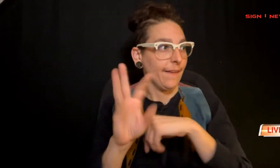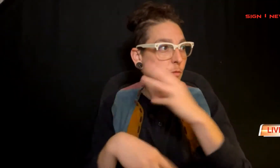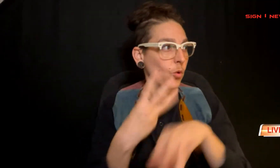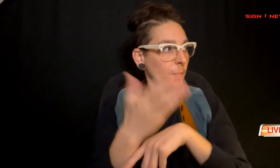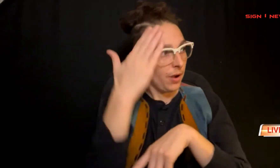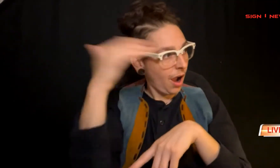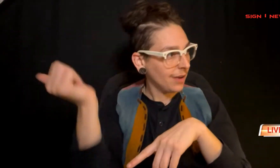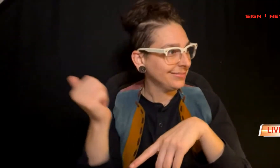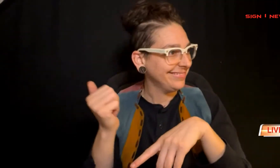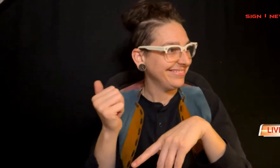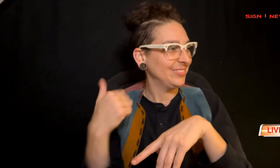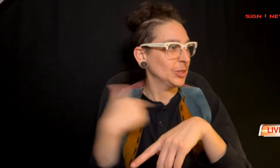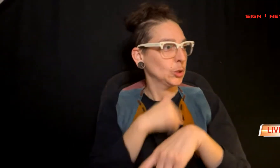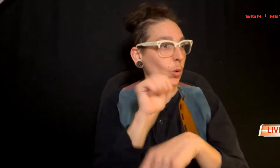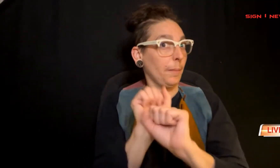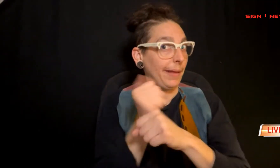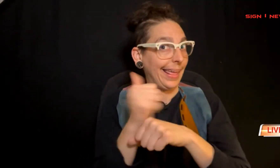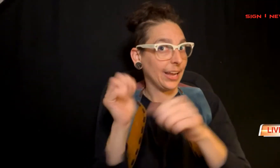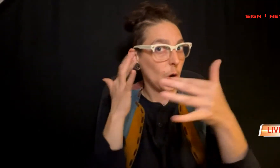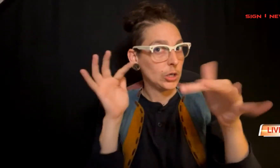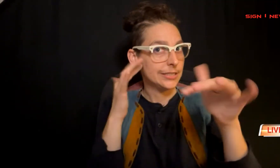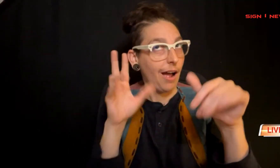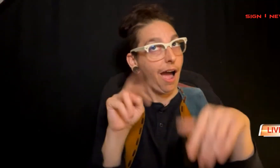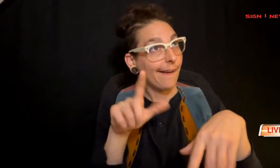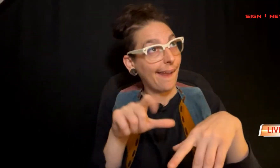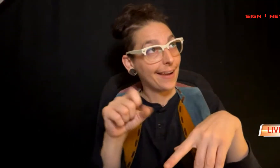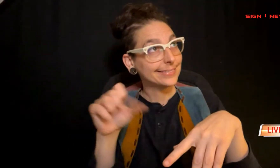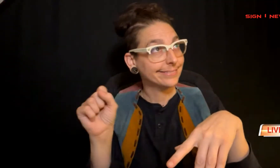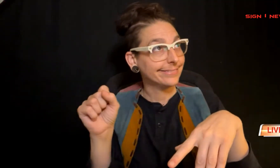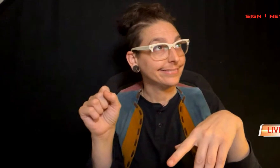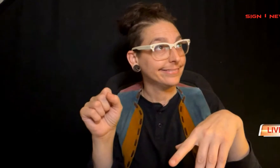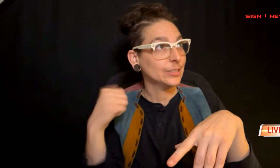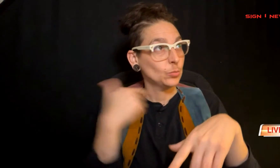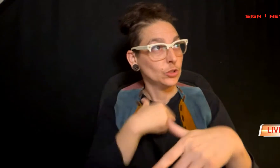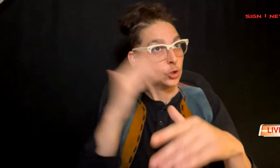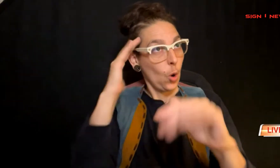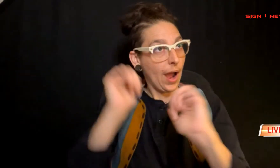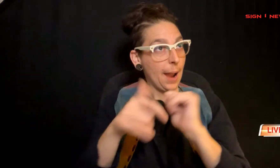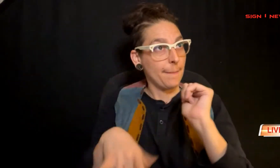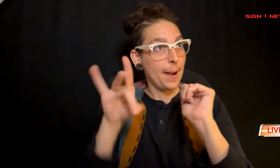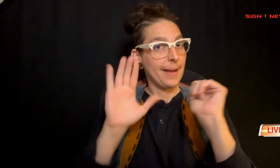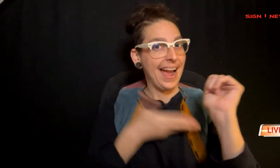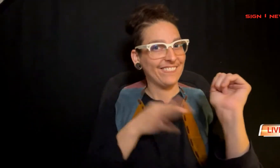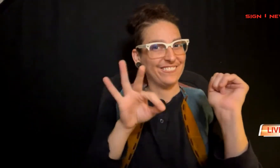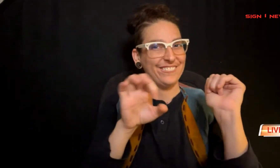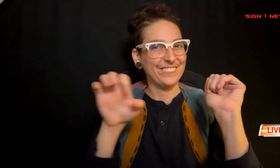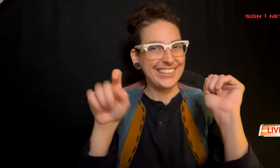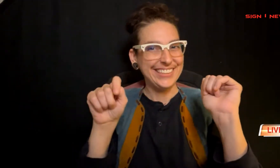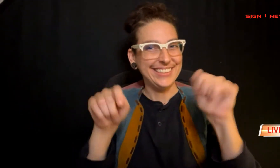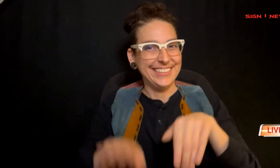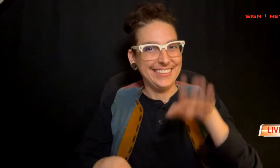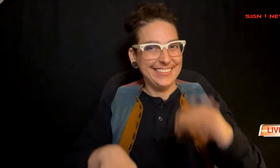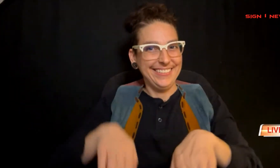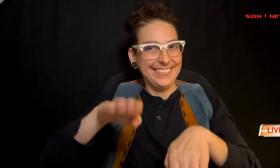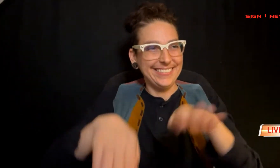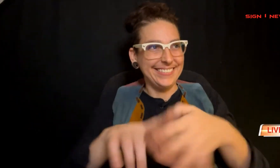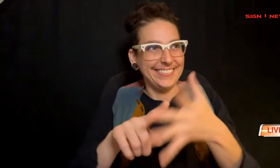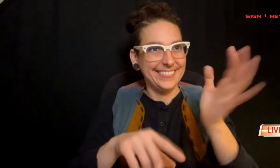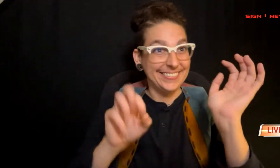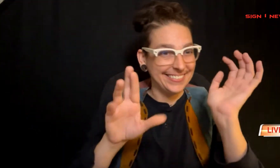I think more deaf people would be safer when it comes to the end of the world, because, if it had to do something with